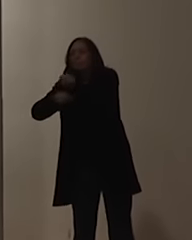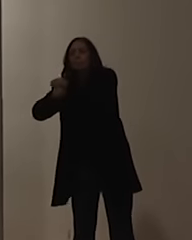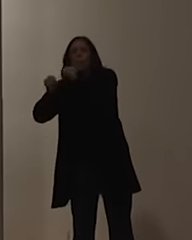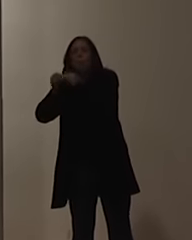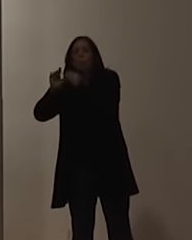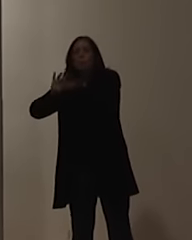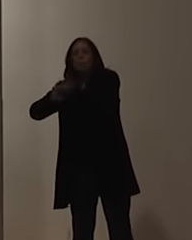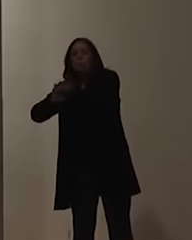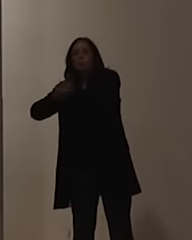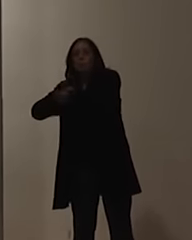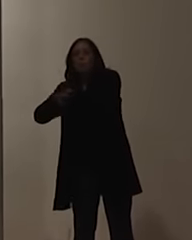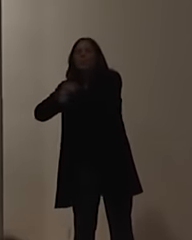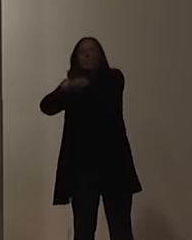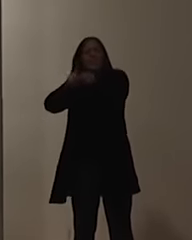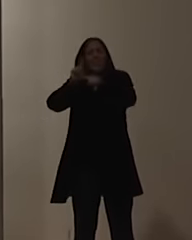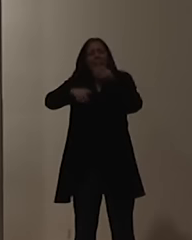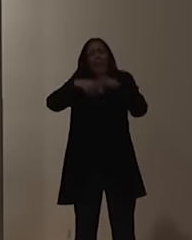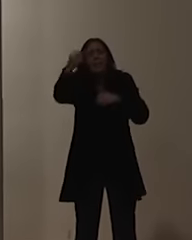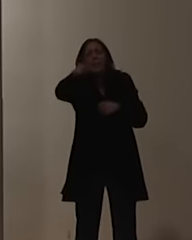back.